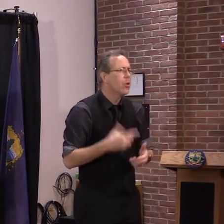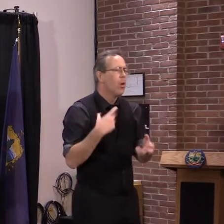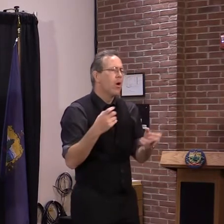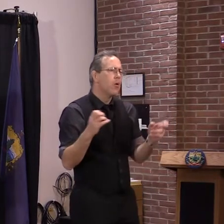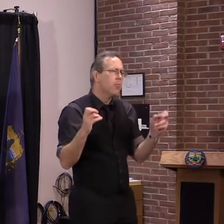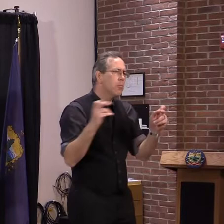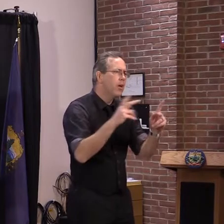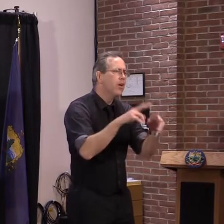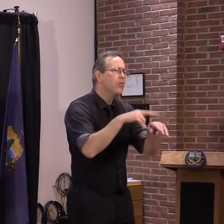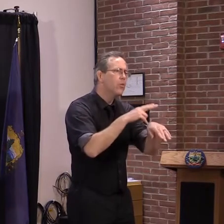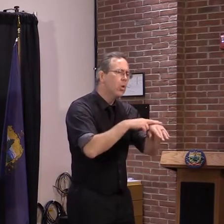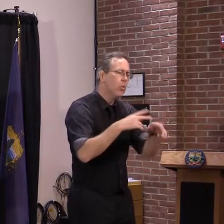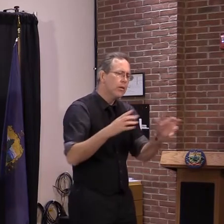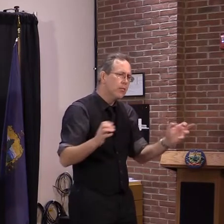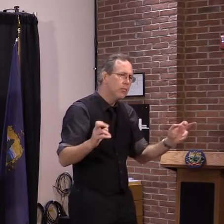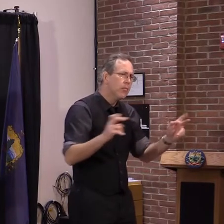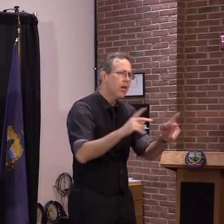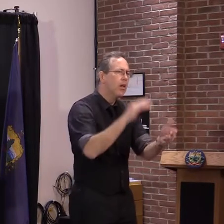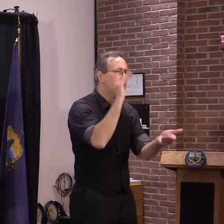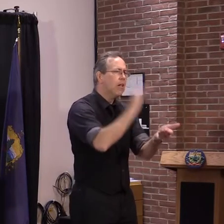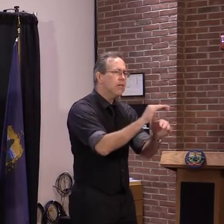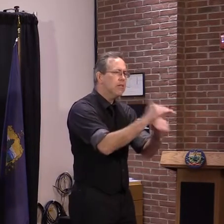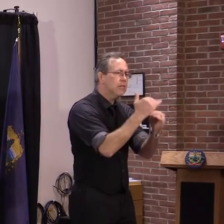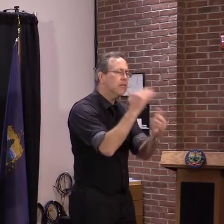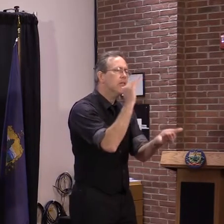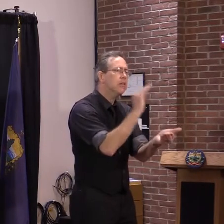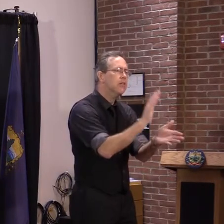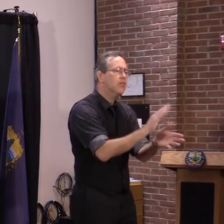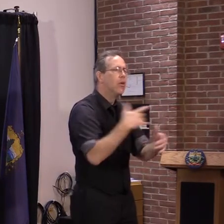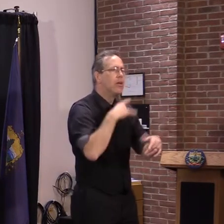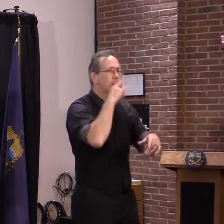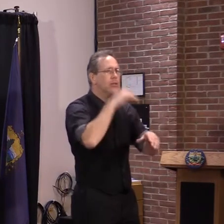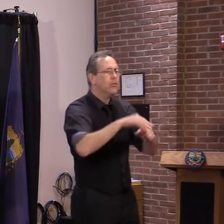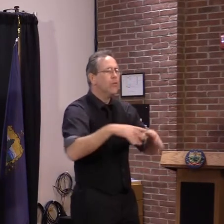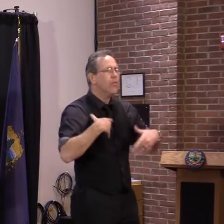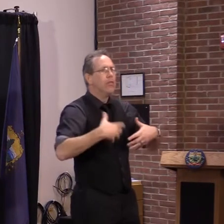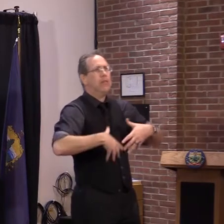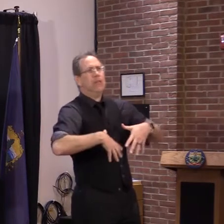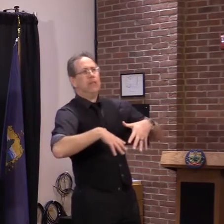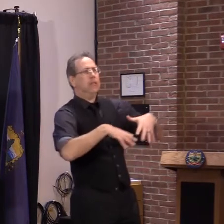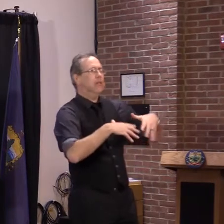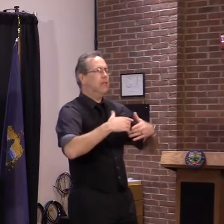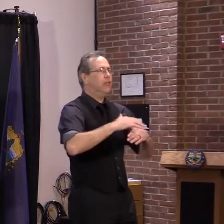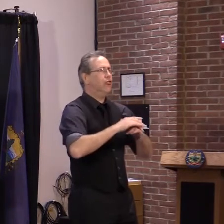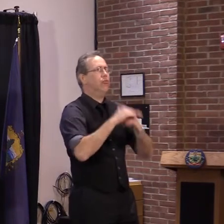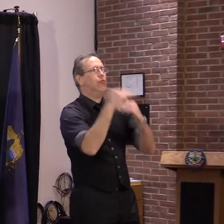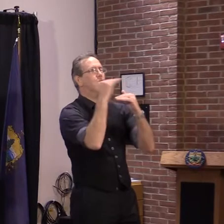anxiety and the anxiousness that exists in the schools right now. It's having